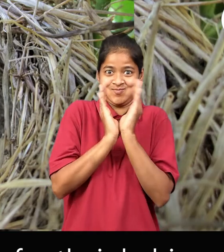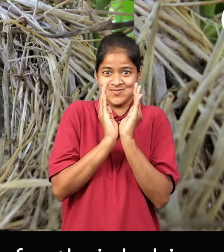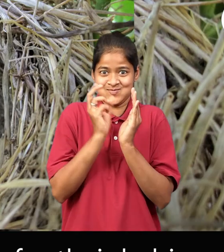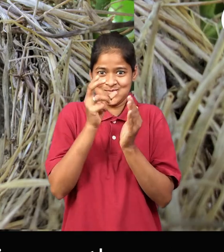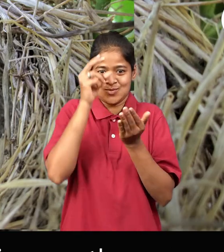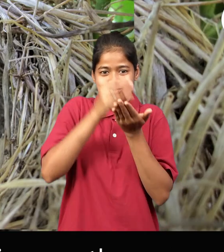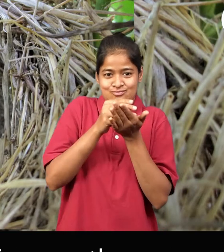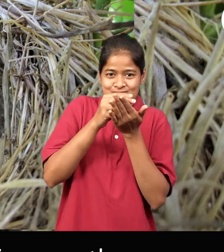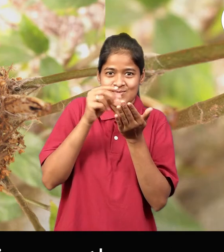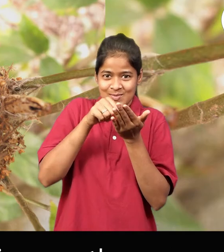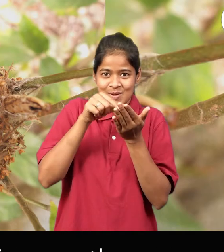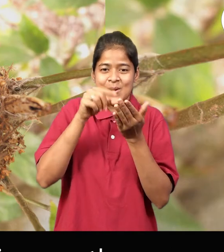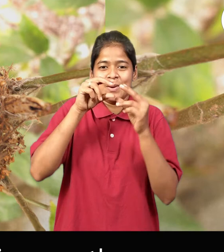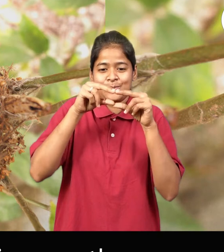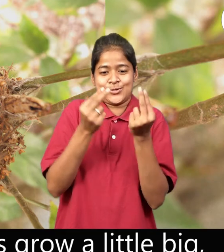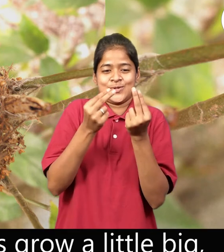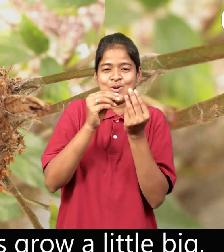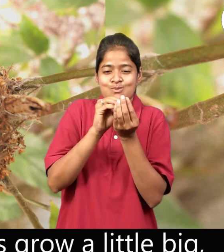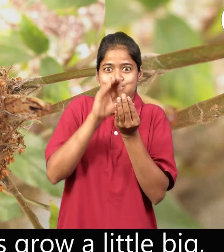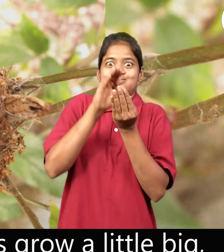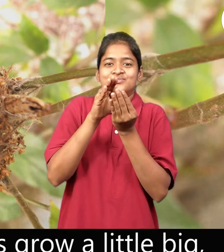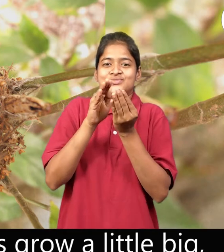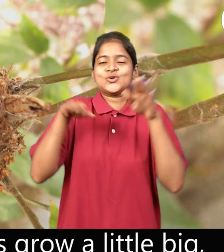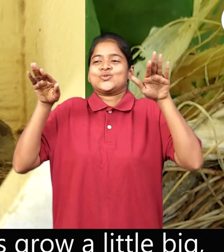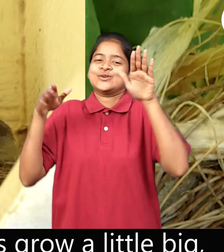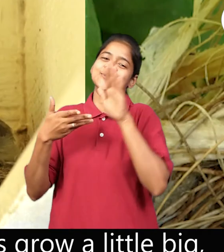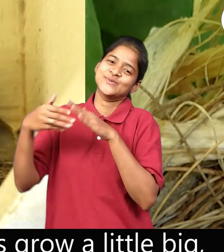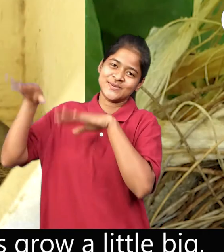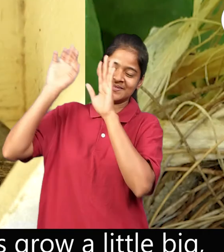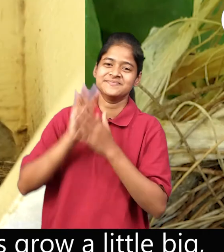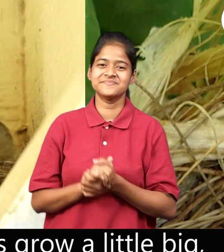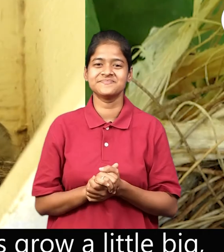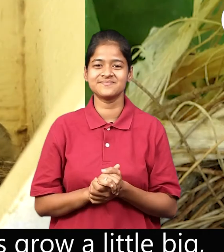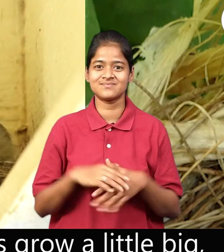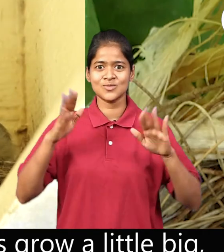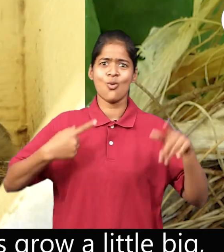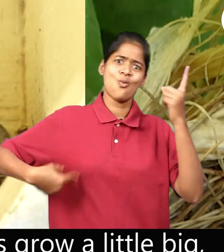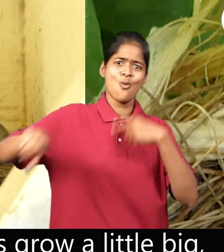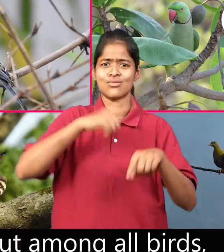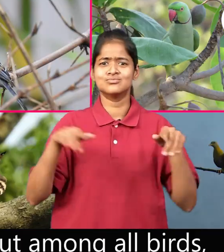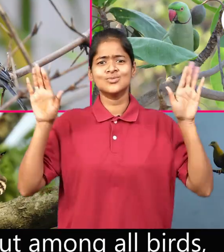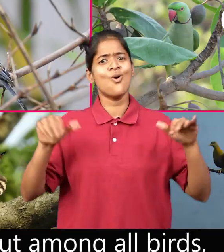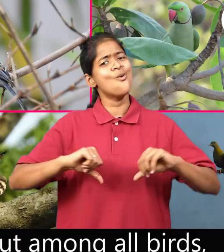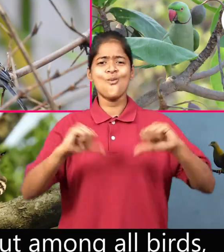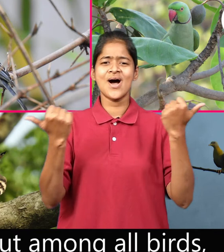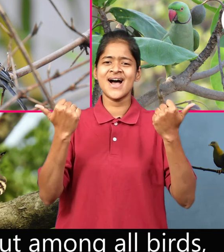babies they lay their eggs there when the babies grow a little big then they fly away all birds can fly